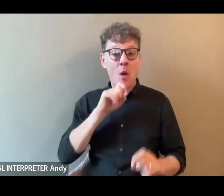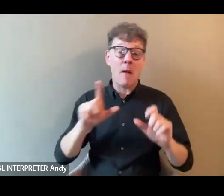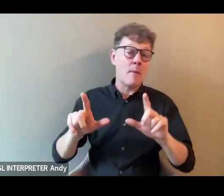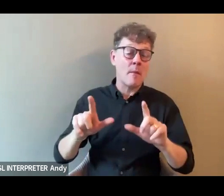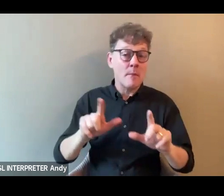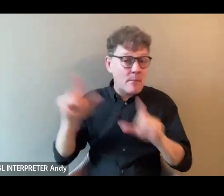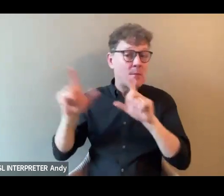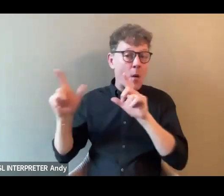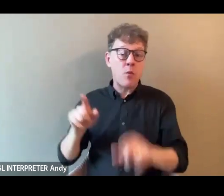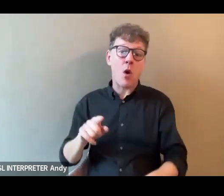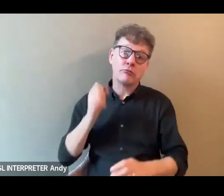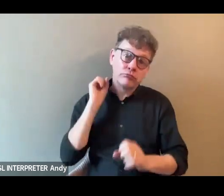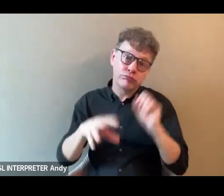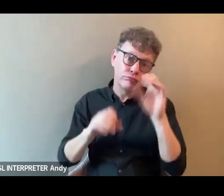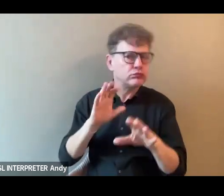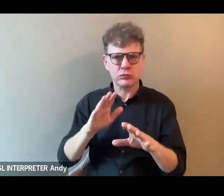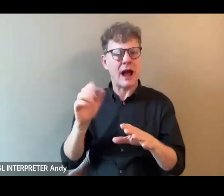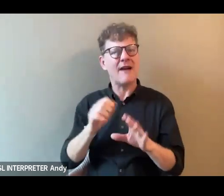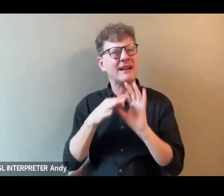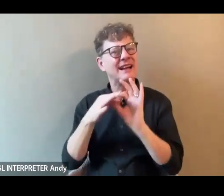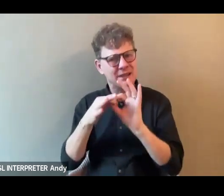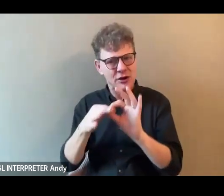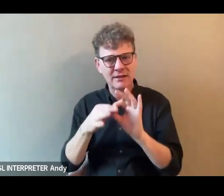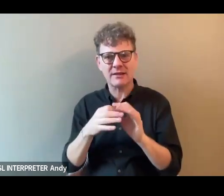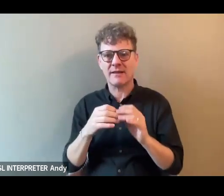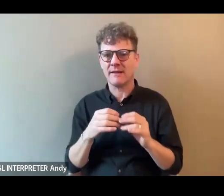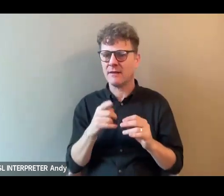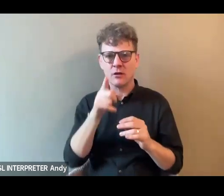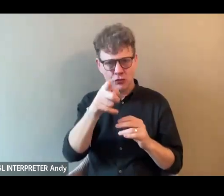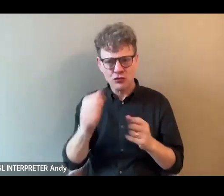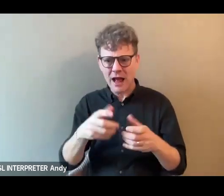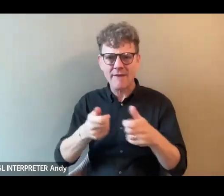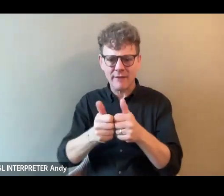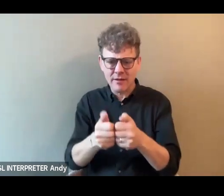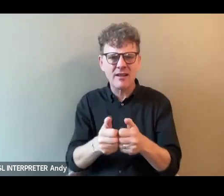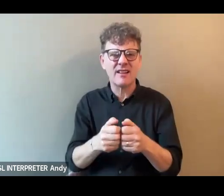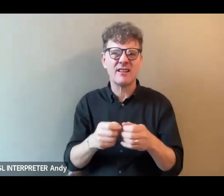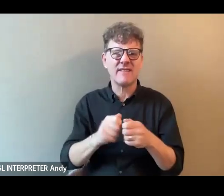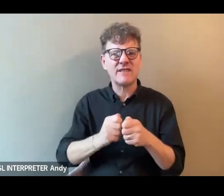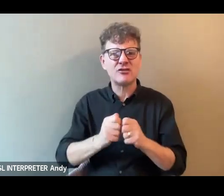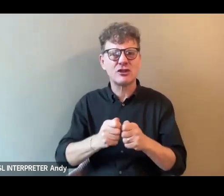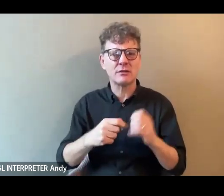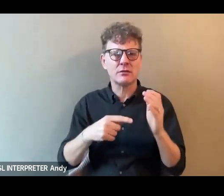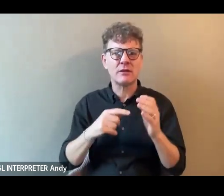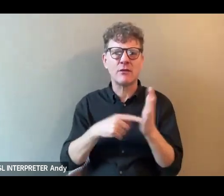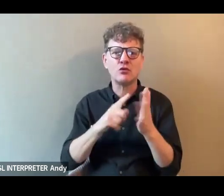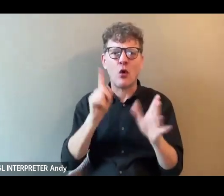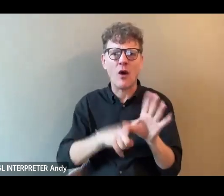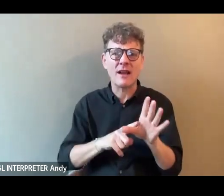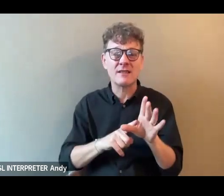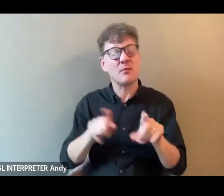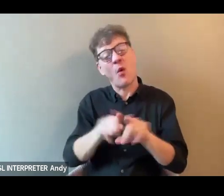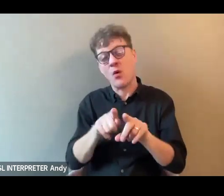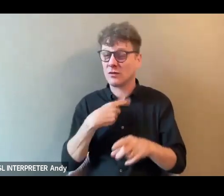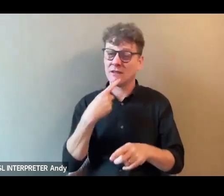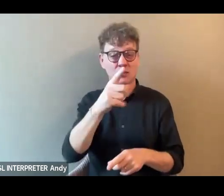day. There's lots of interactive sessions. You should have fidget toys. Feel free to use them at any point. And like I said, if you need a break or